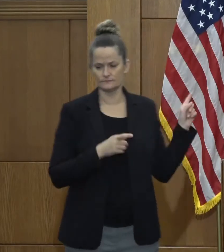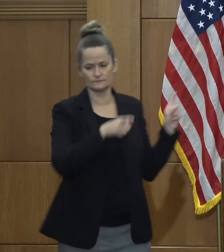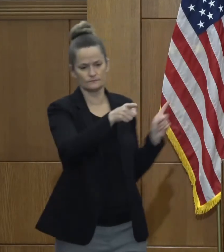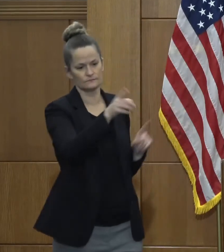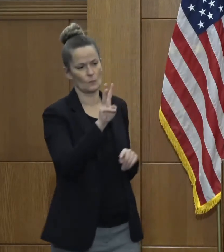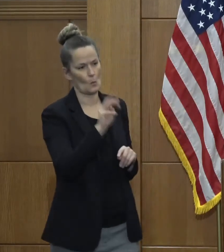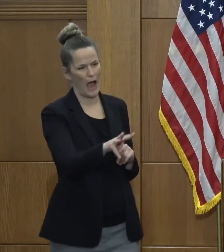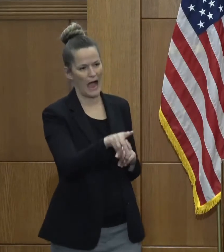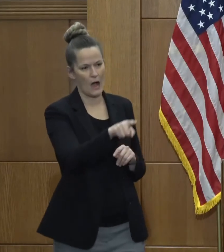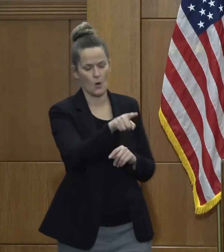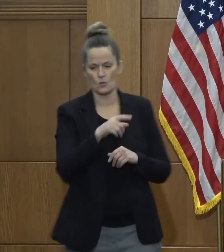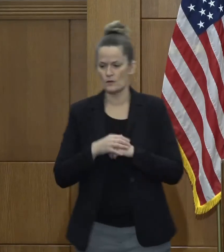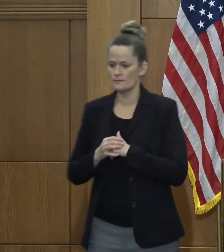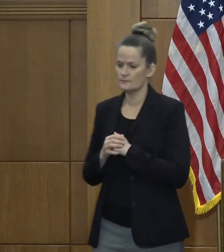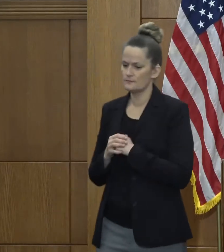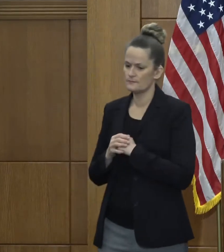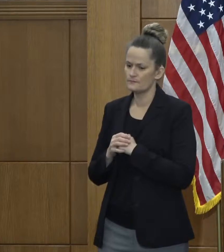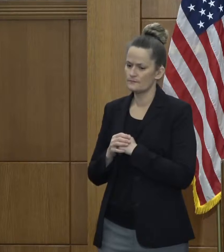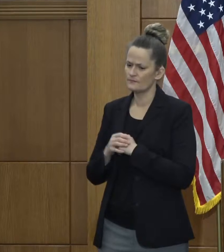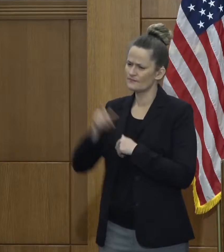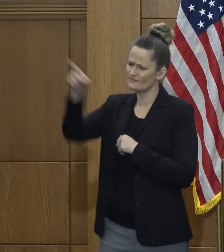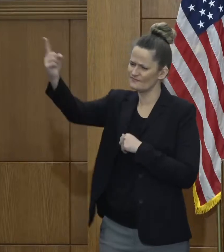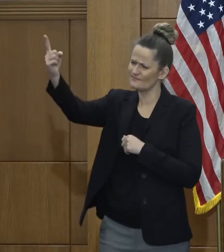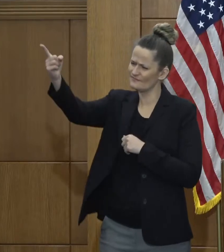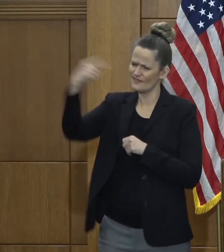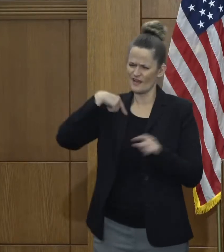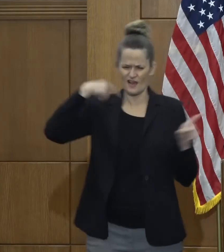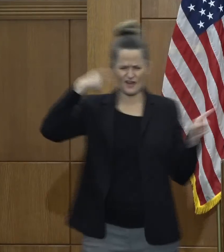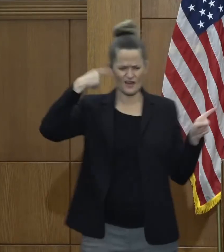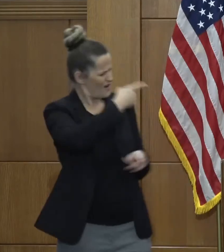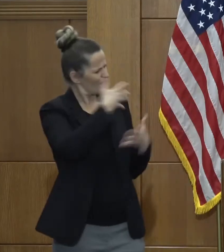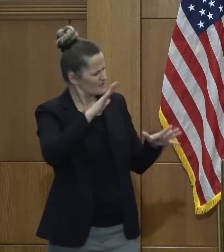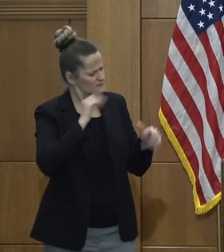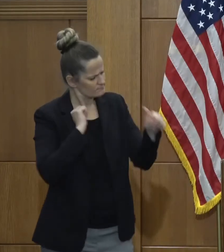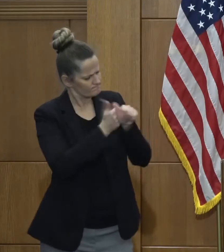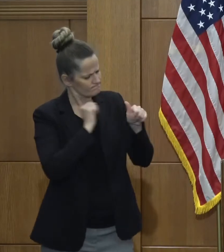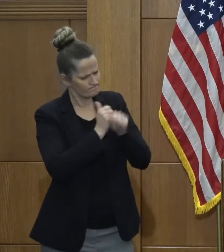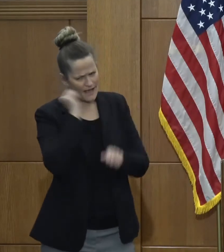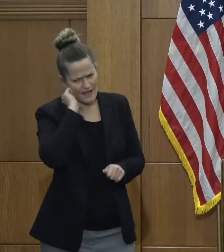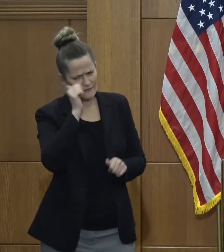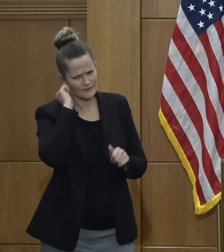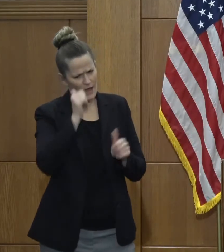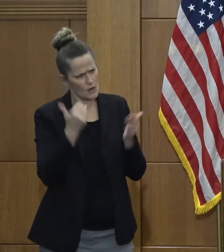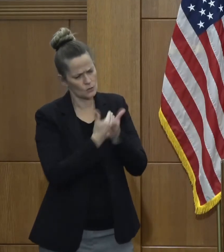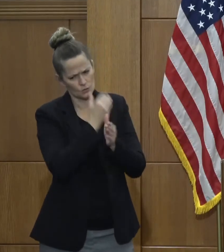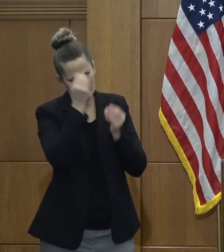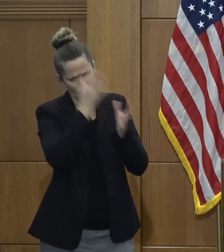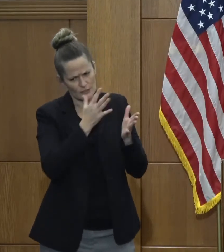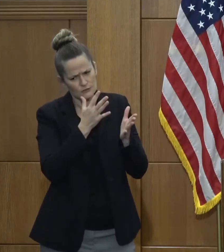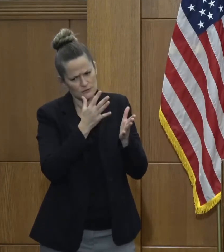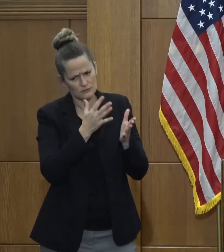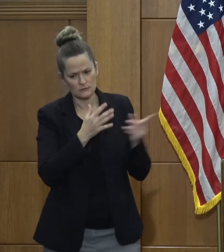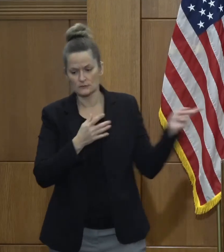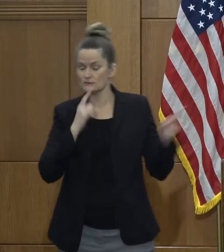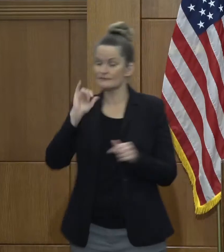Okay, I thought there were daily updates to it. That process ceased on October 14th.